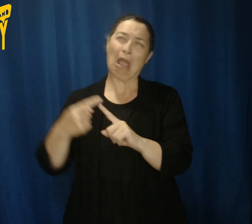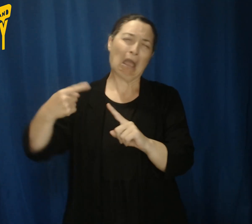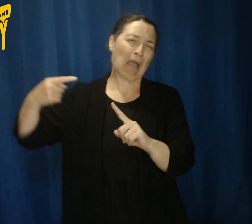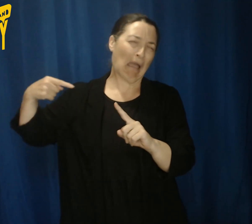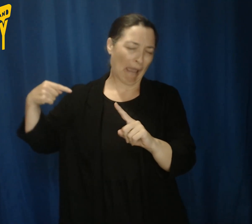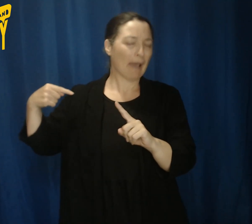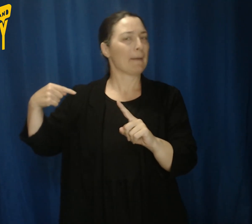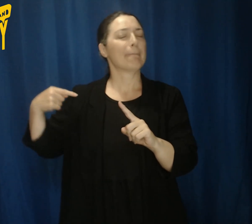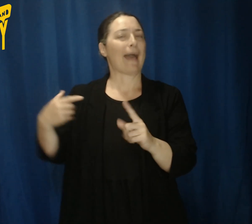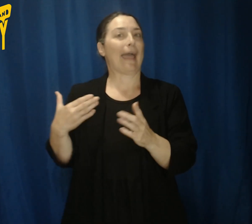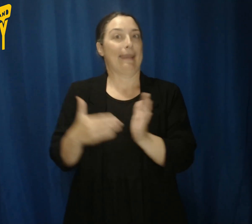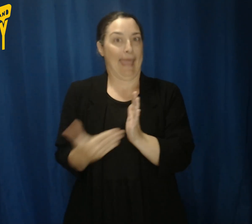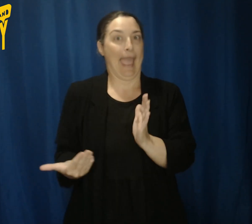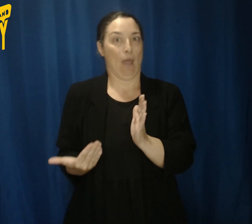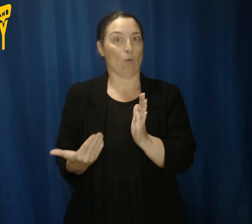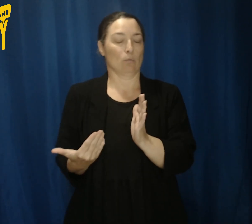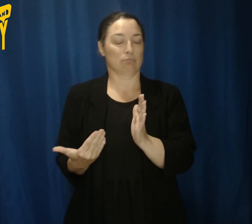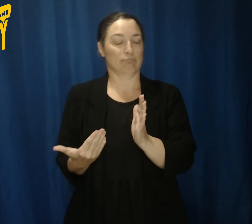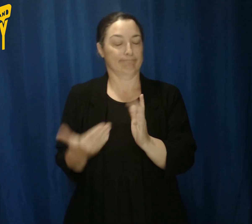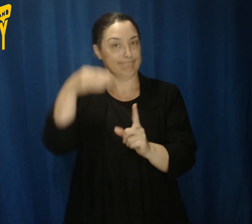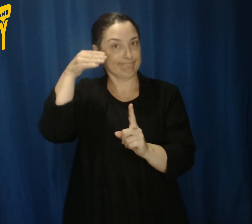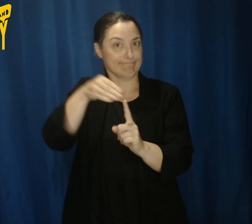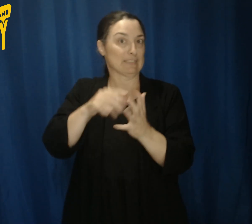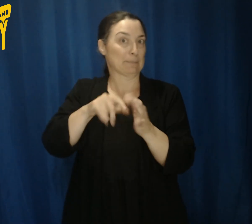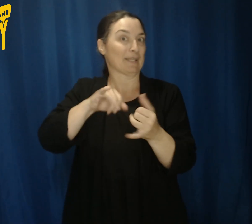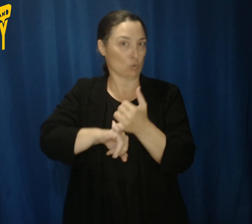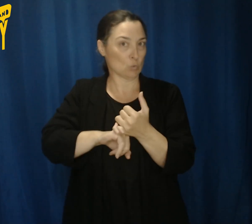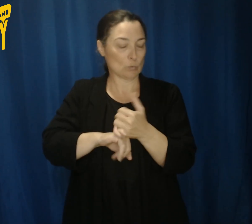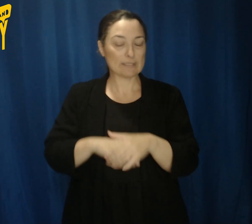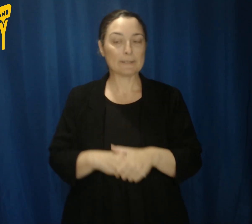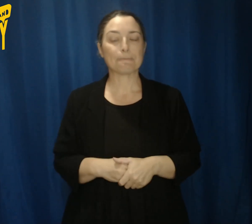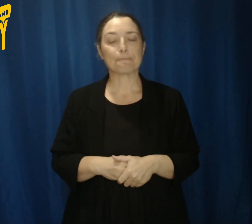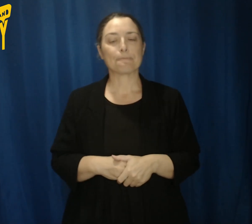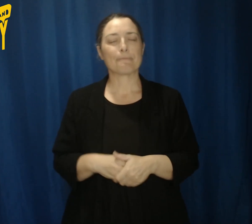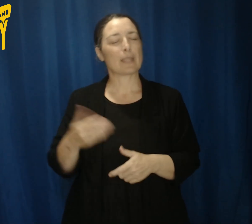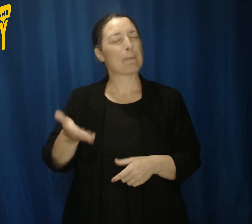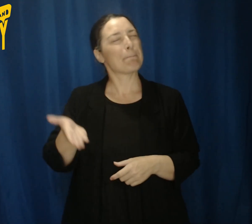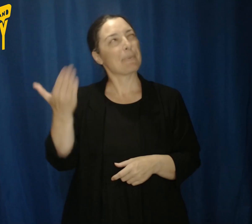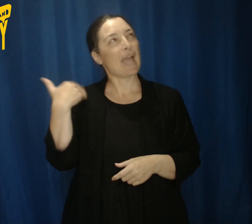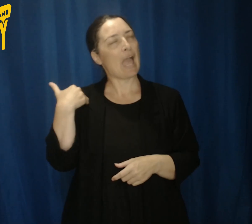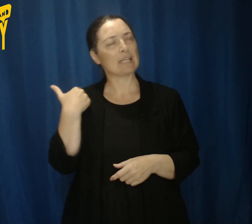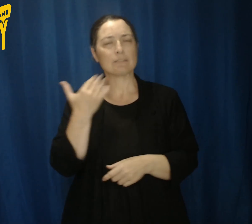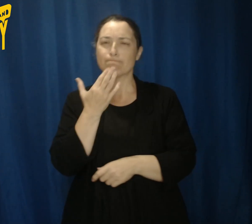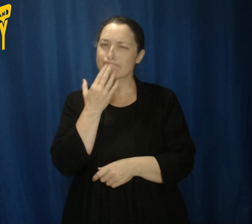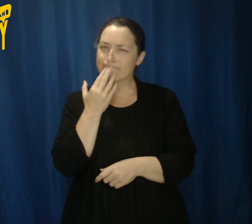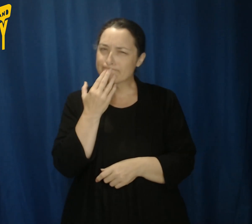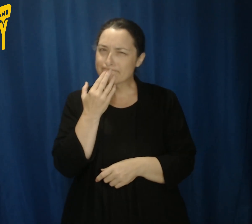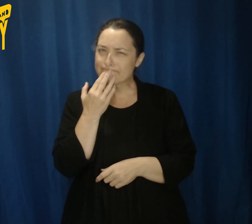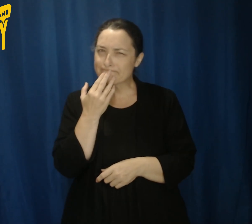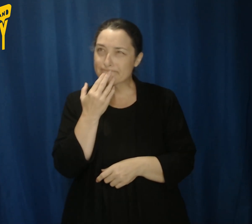is really in my face. So I had to, back in the early